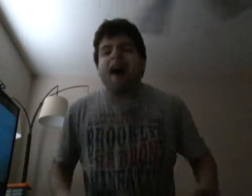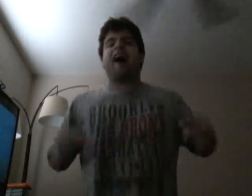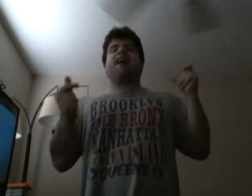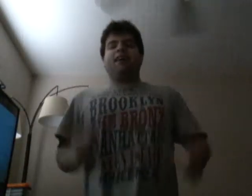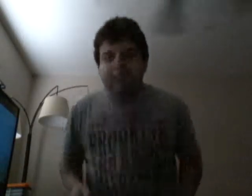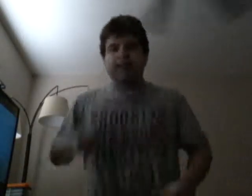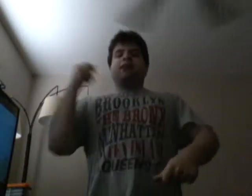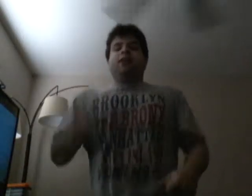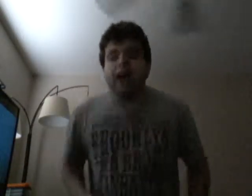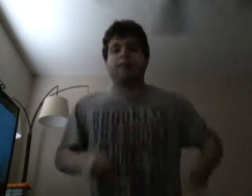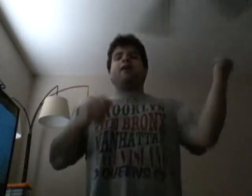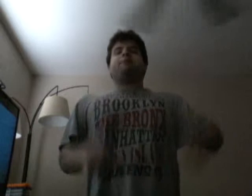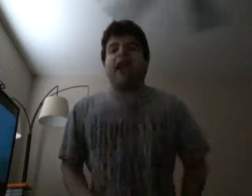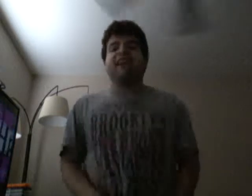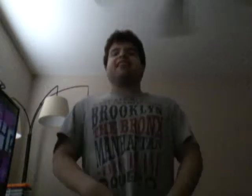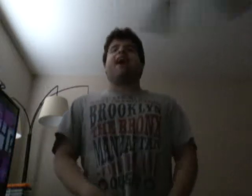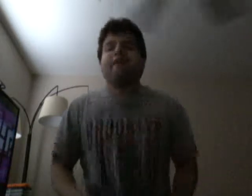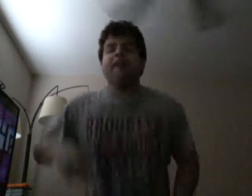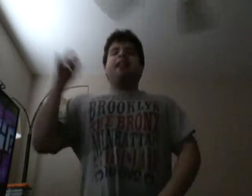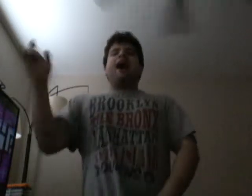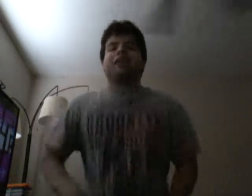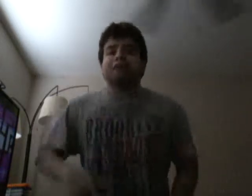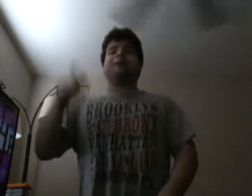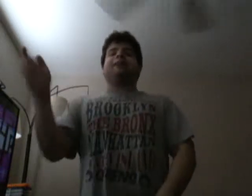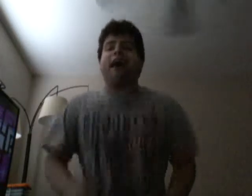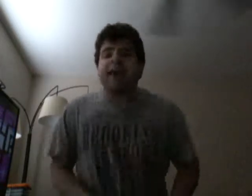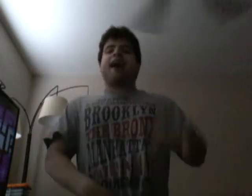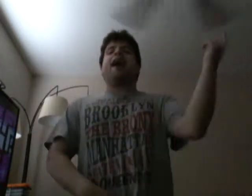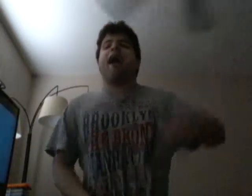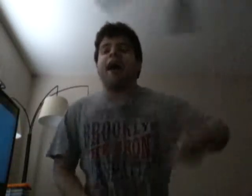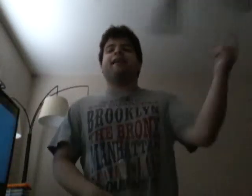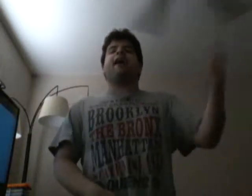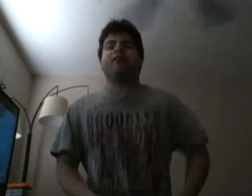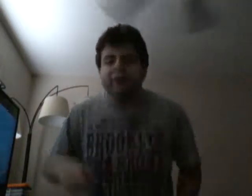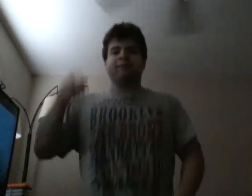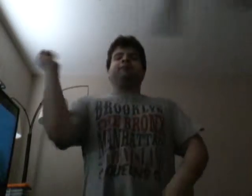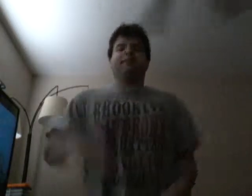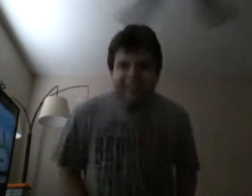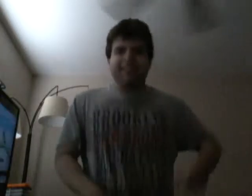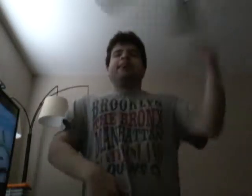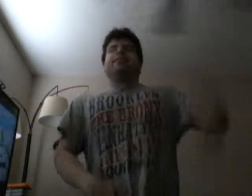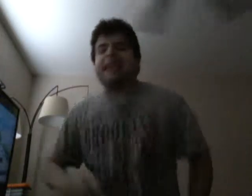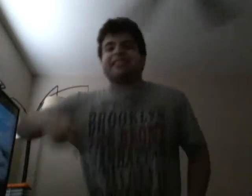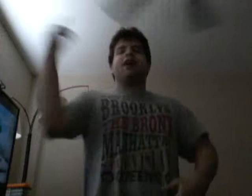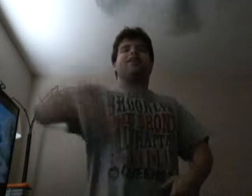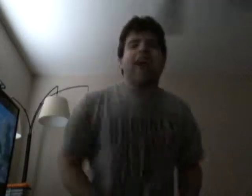Bye. Now I won't make it tough. I just wanna take a had enough. Now you're so